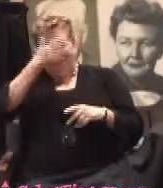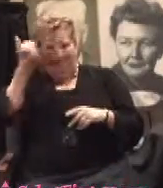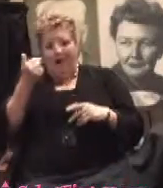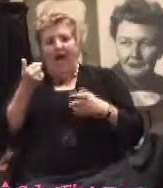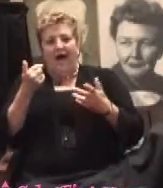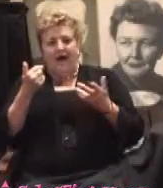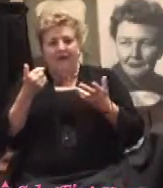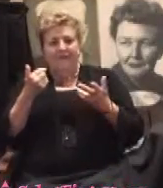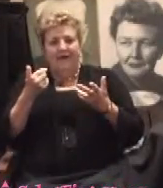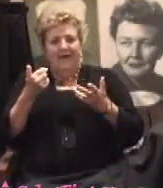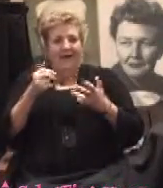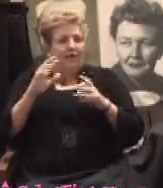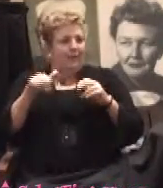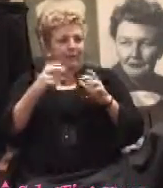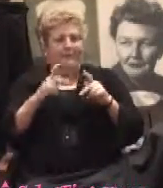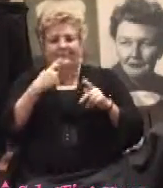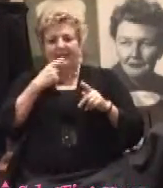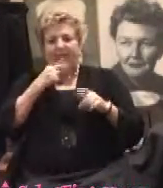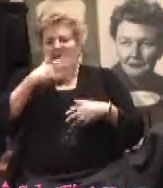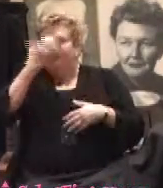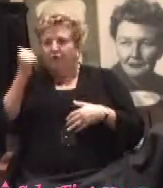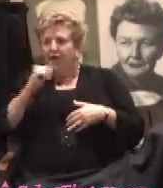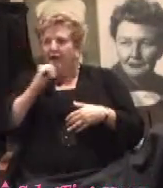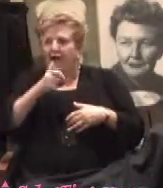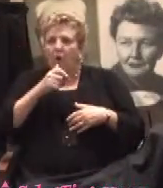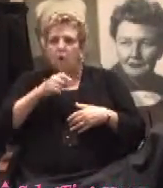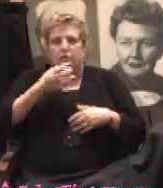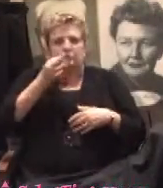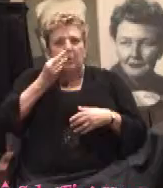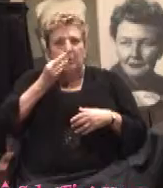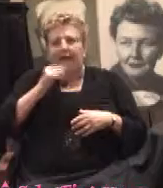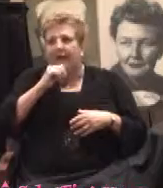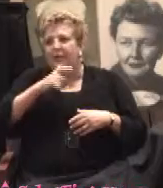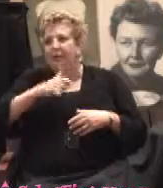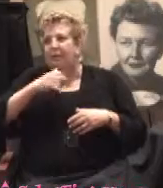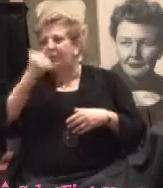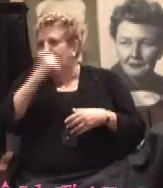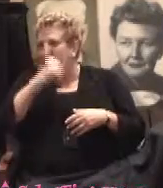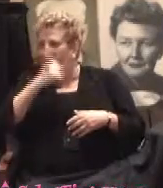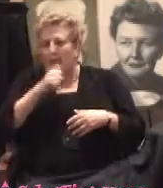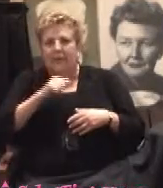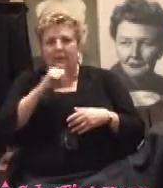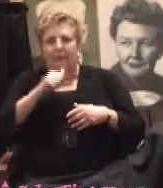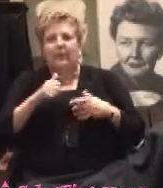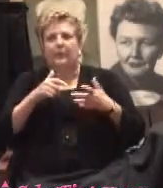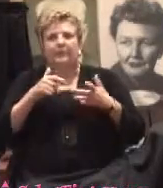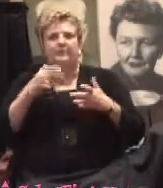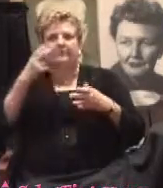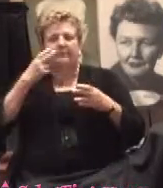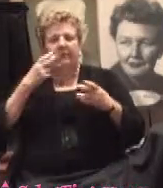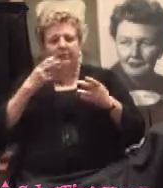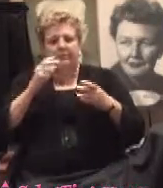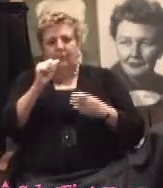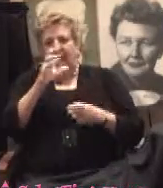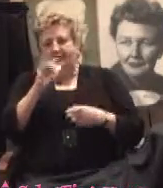snort coke too. I don't know, whatever. This is an Alcoholics Anonymous. I just was very forgetful.